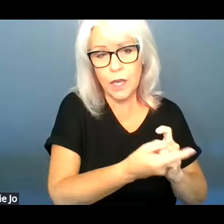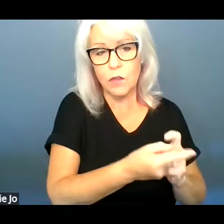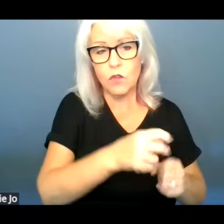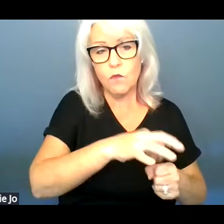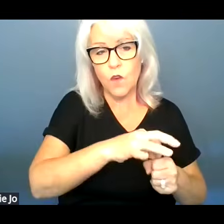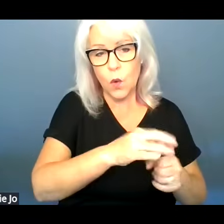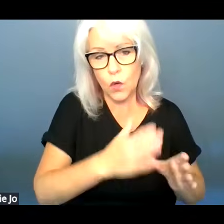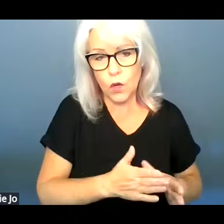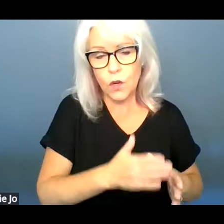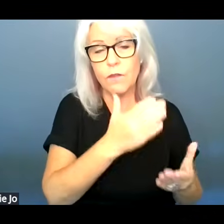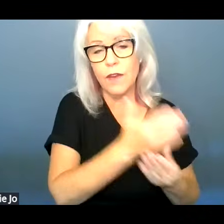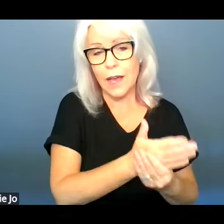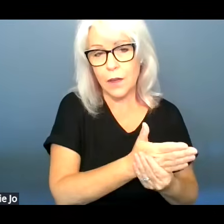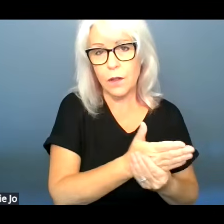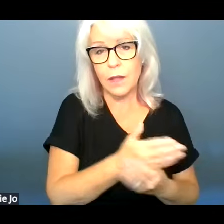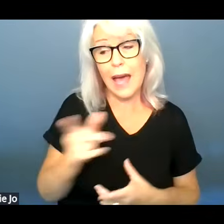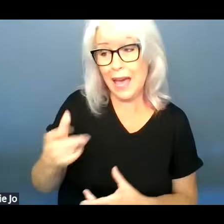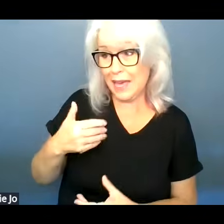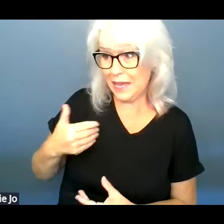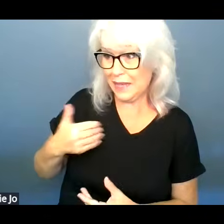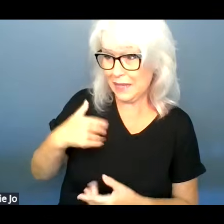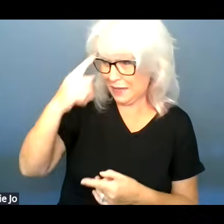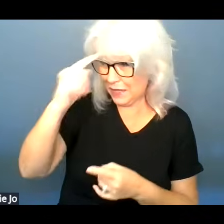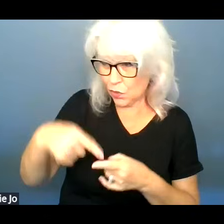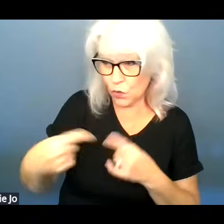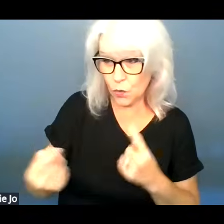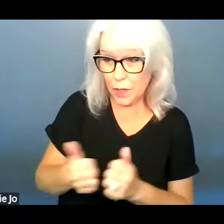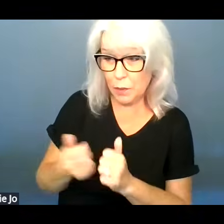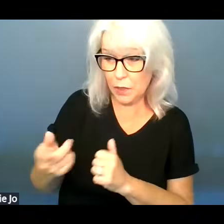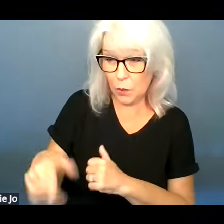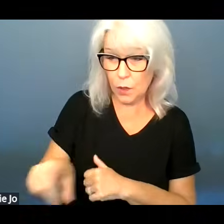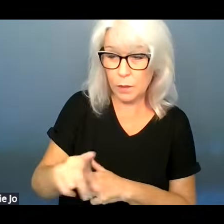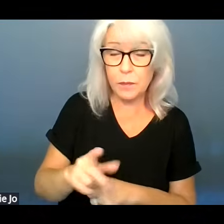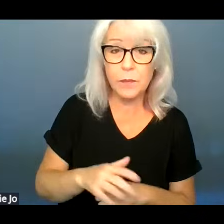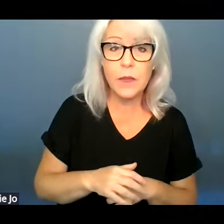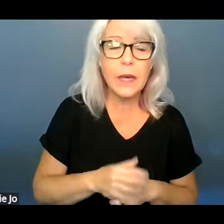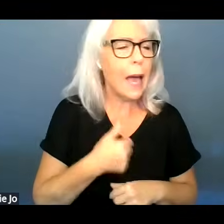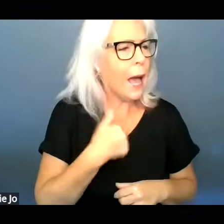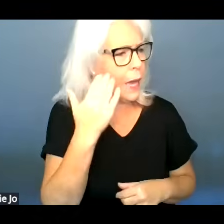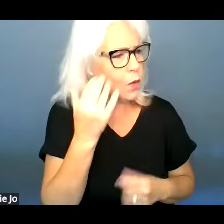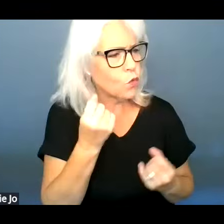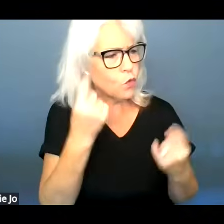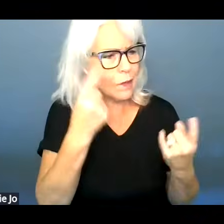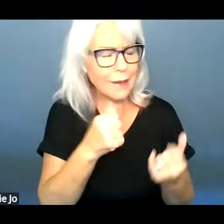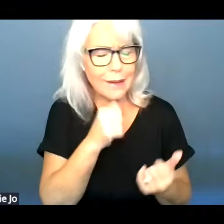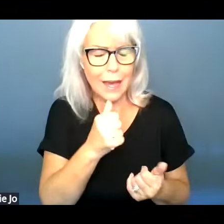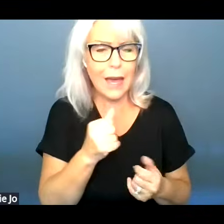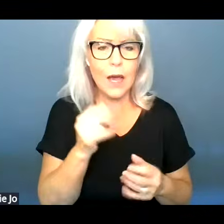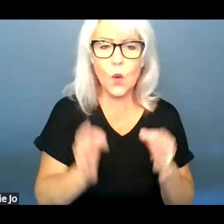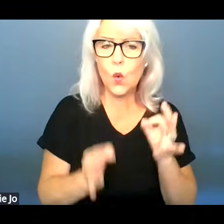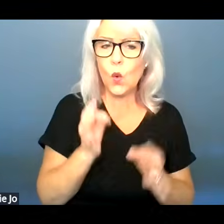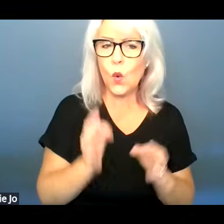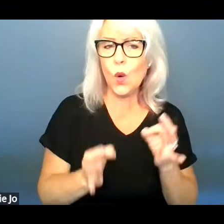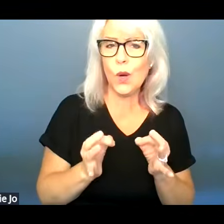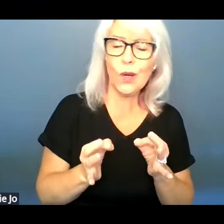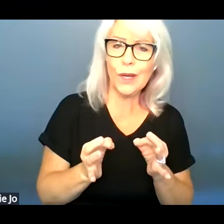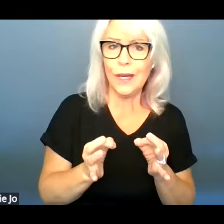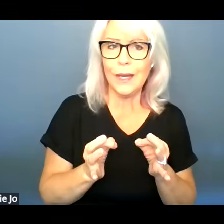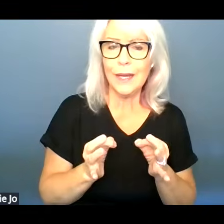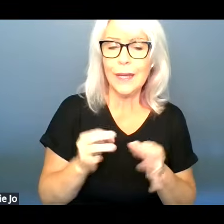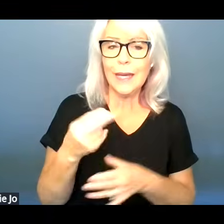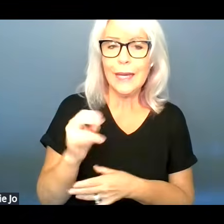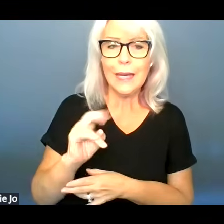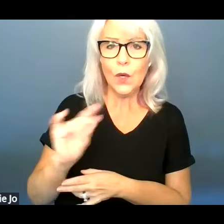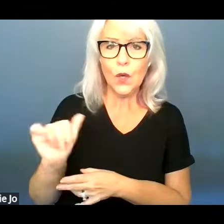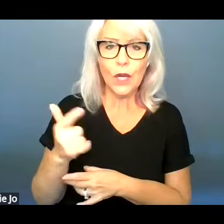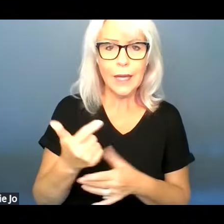today, but thank you. May I briefly respond? I know this is not a Please go court ahead. hearing. And, again, just trying to paraphrase what I believe that I